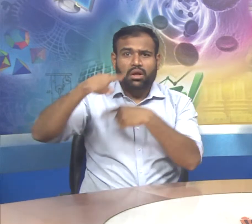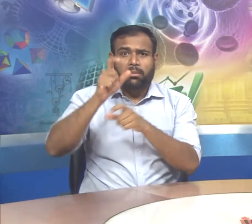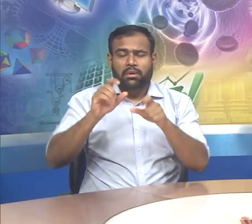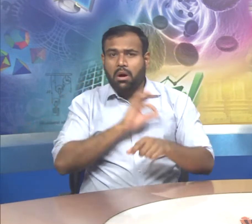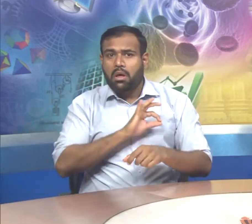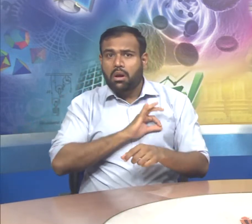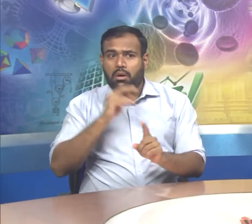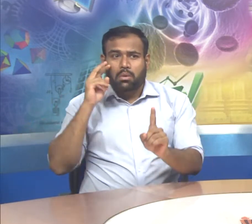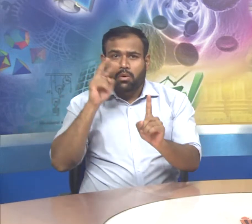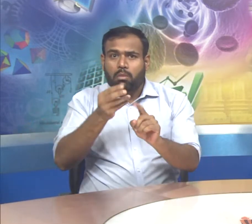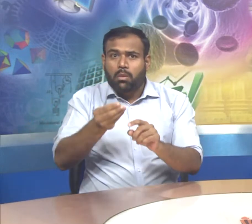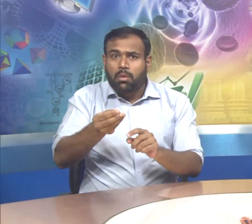distinguished jurist.